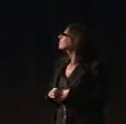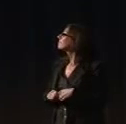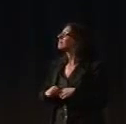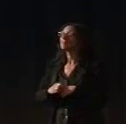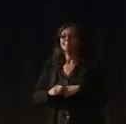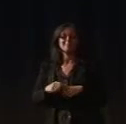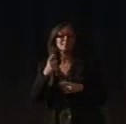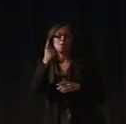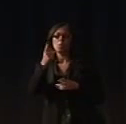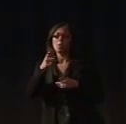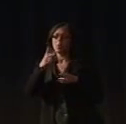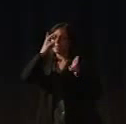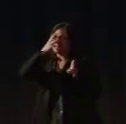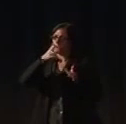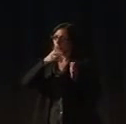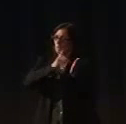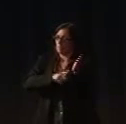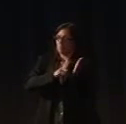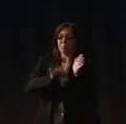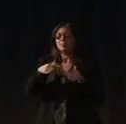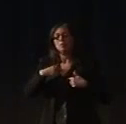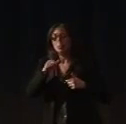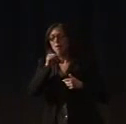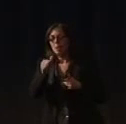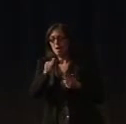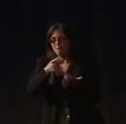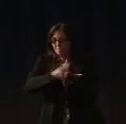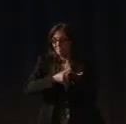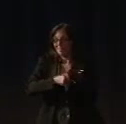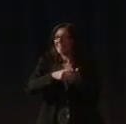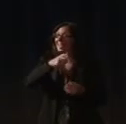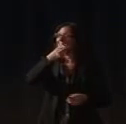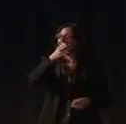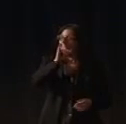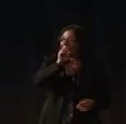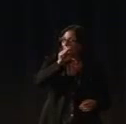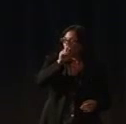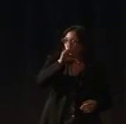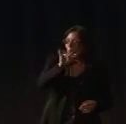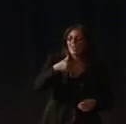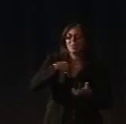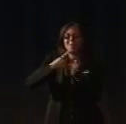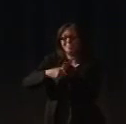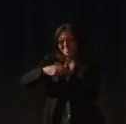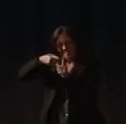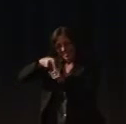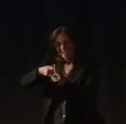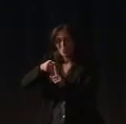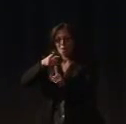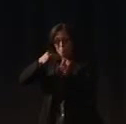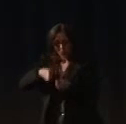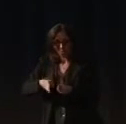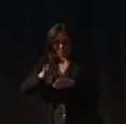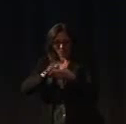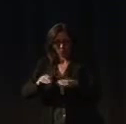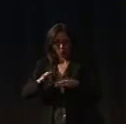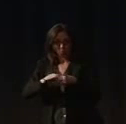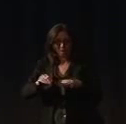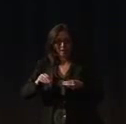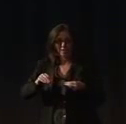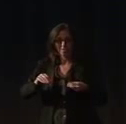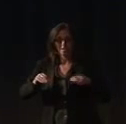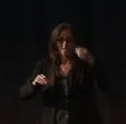story. But now we are not in his story, we are in Joe's story. And you are going to see it's very short.